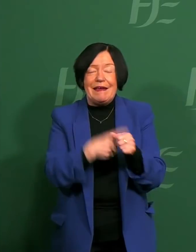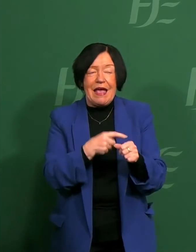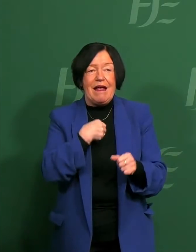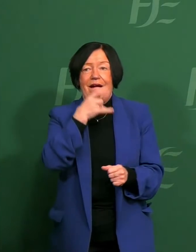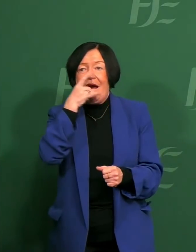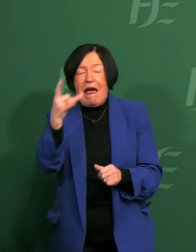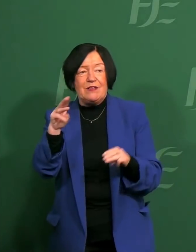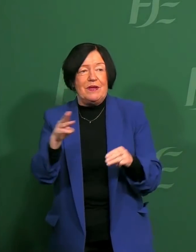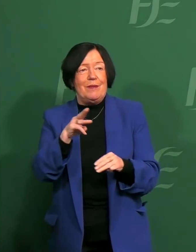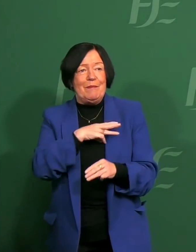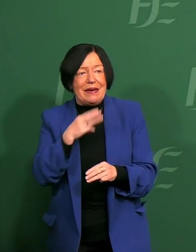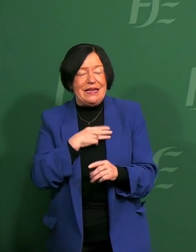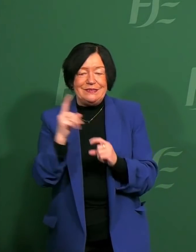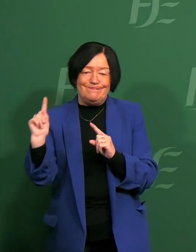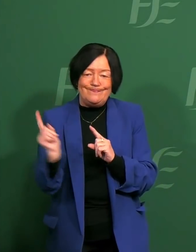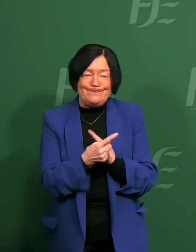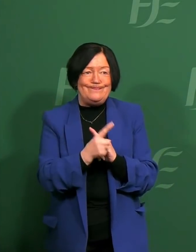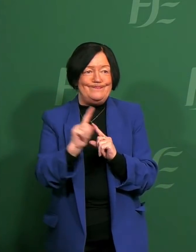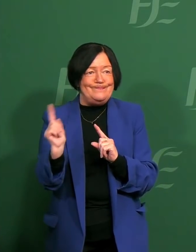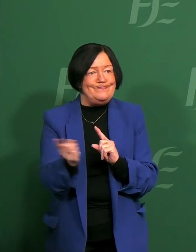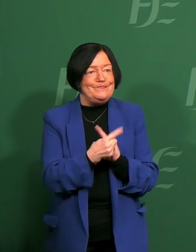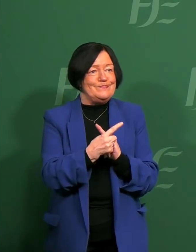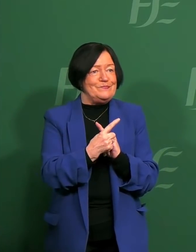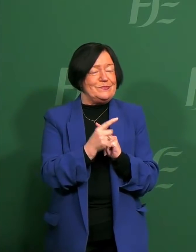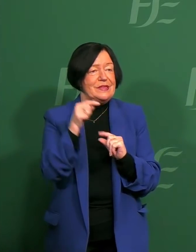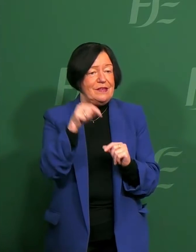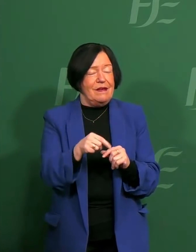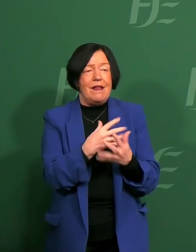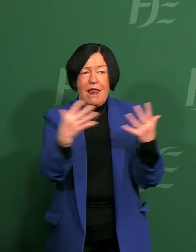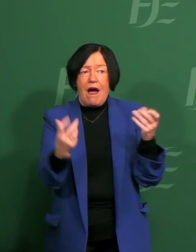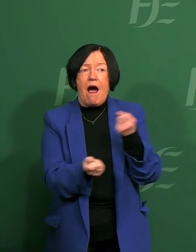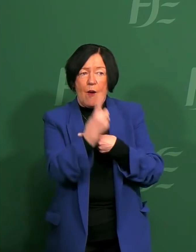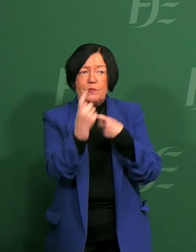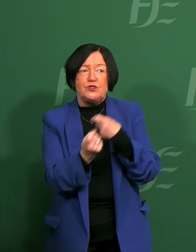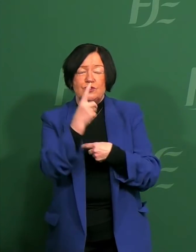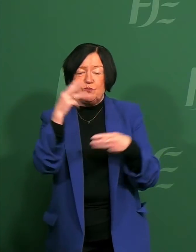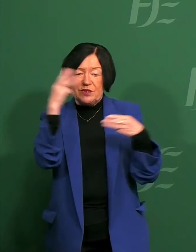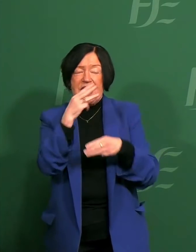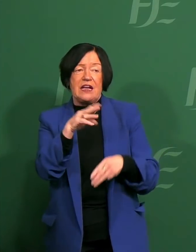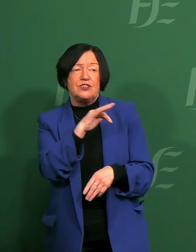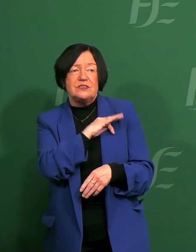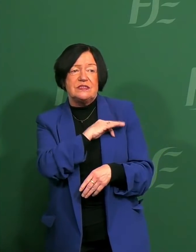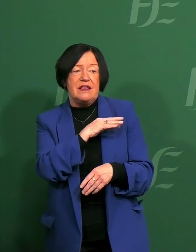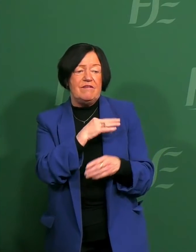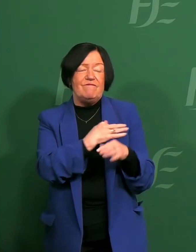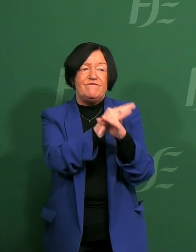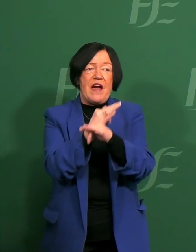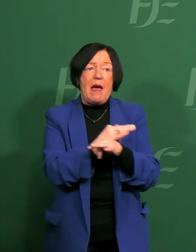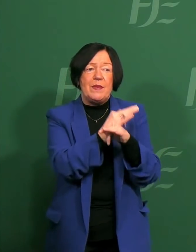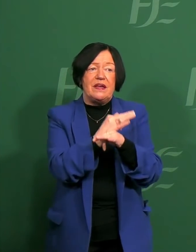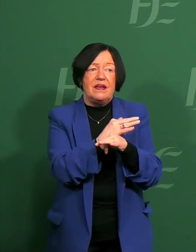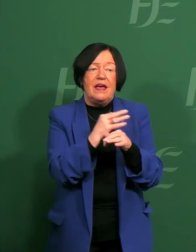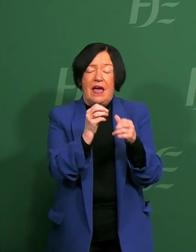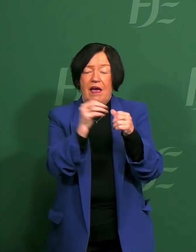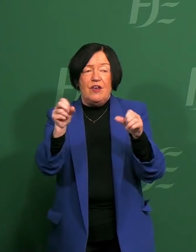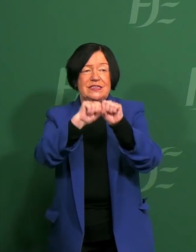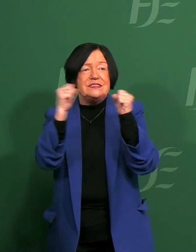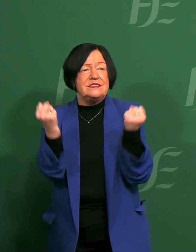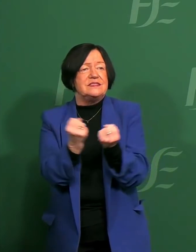people, please come forward. There are many opportunities to protect yourself, your family and wider